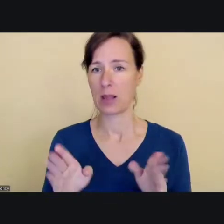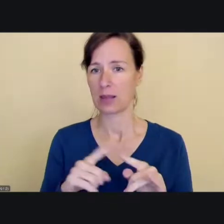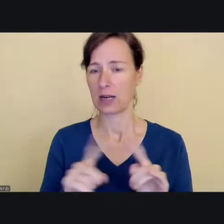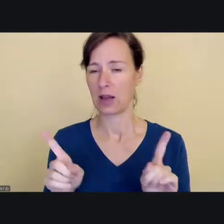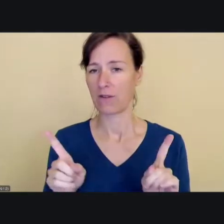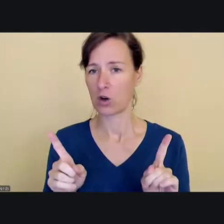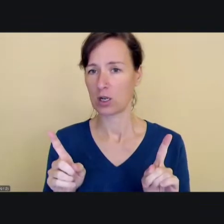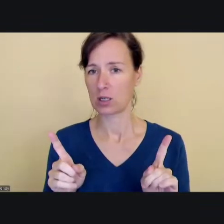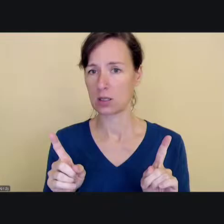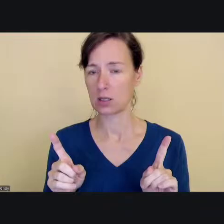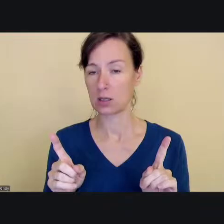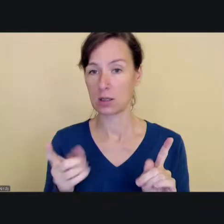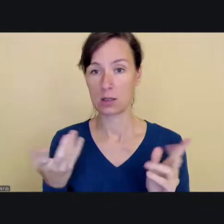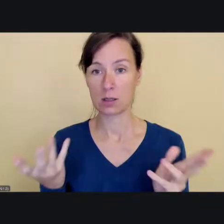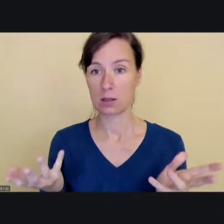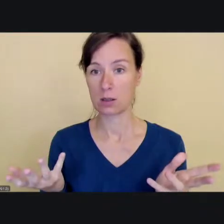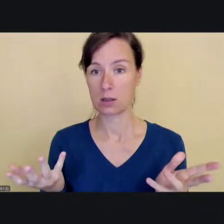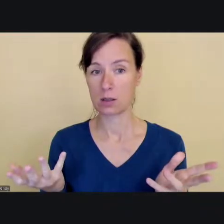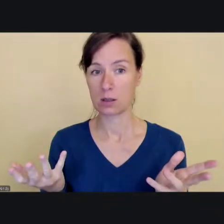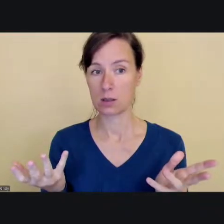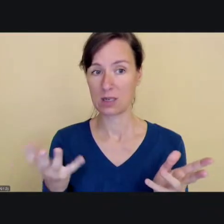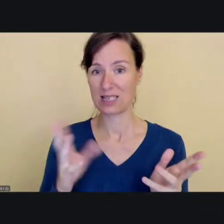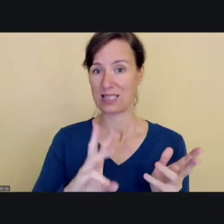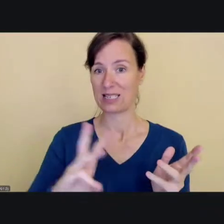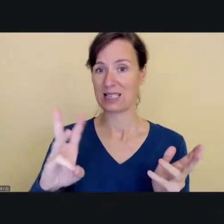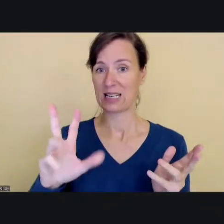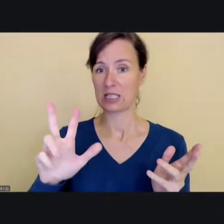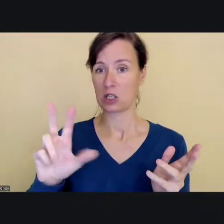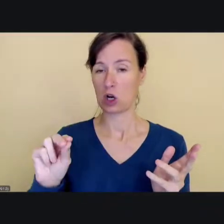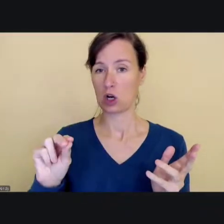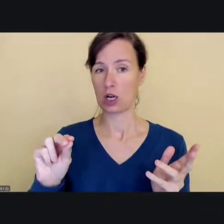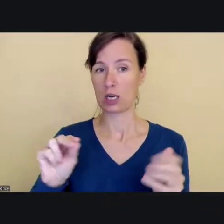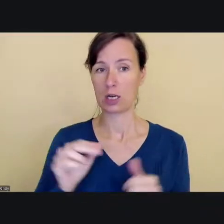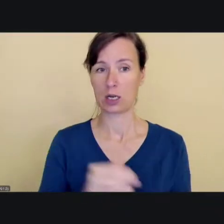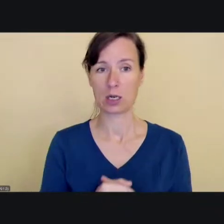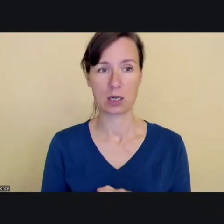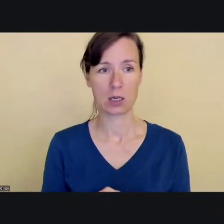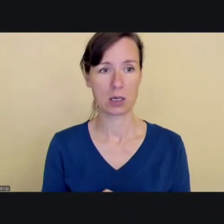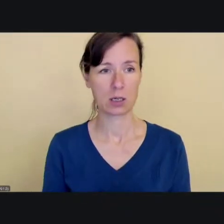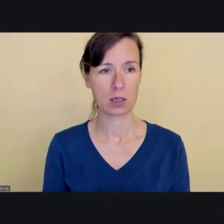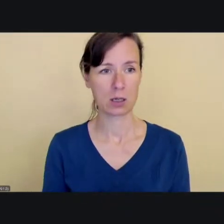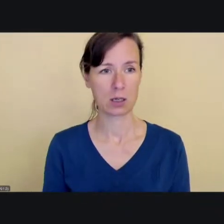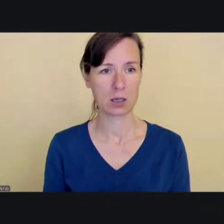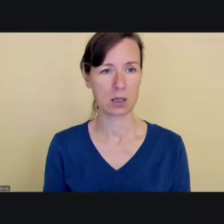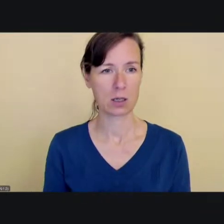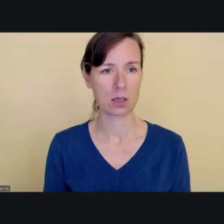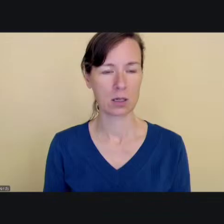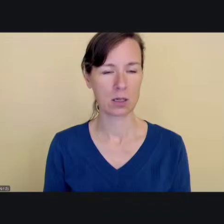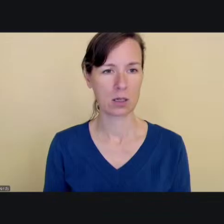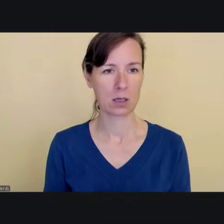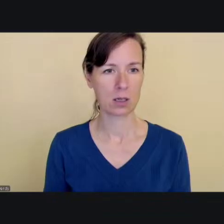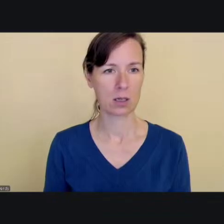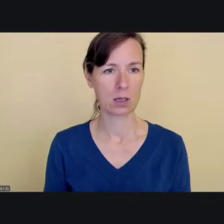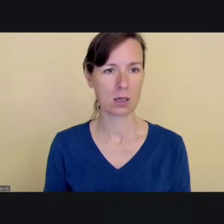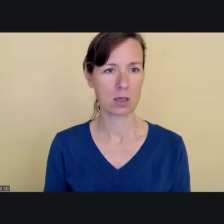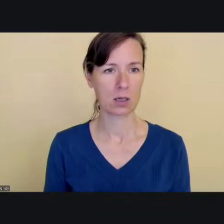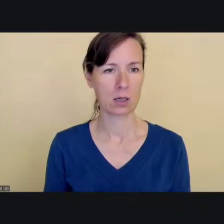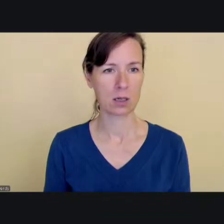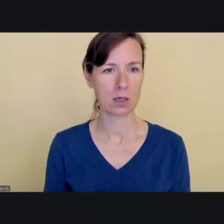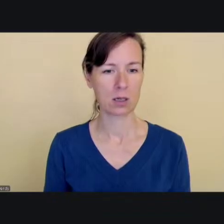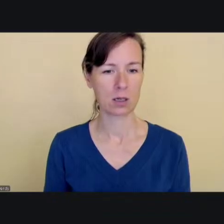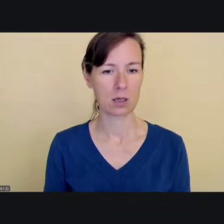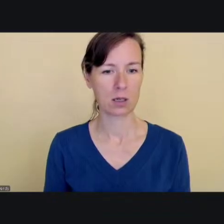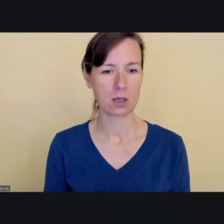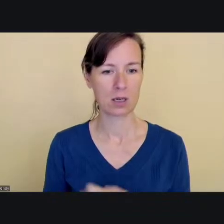think? You want to do 6:30? What do you think? She just said 6:45. Well, I know. Can you start as